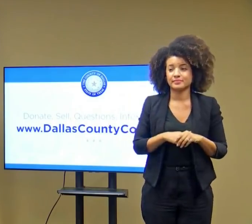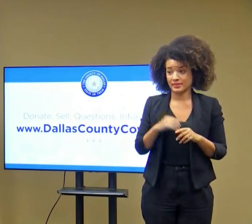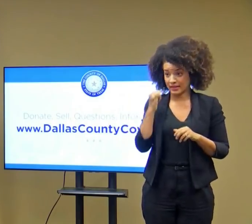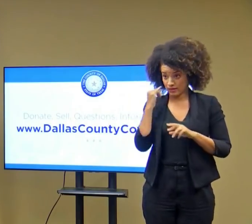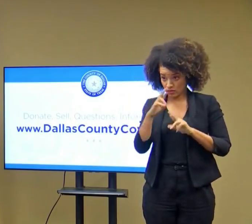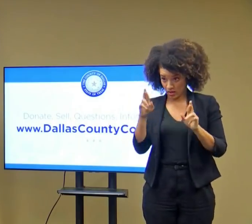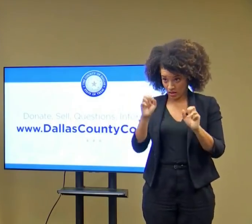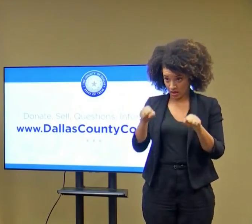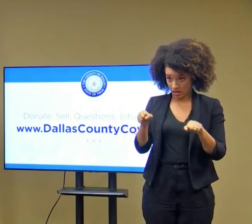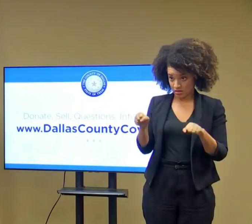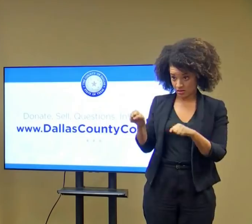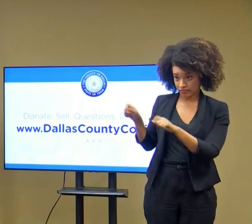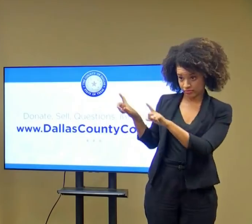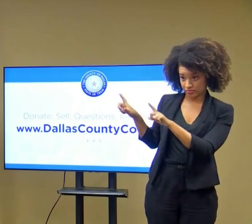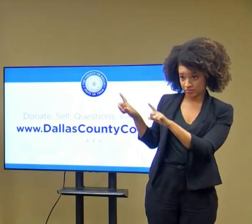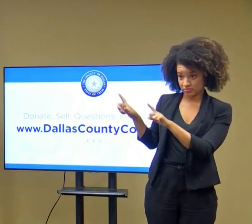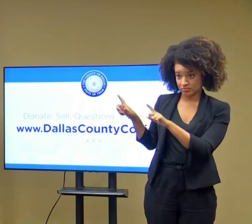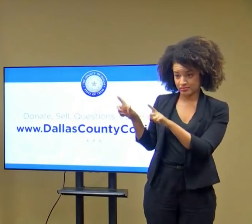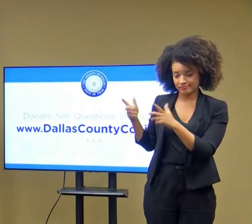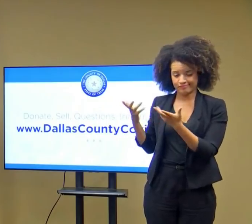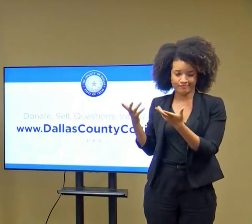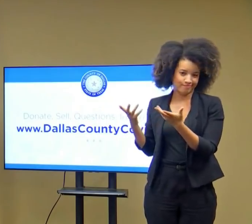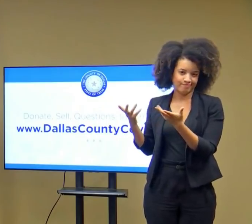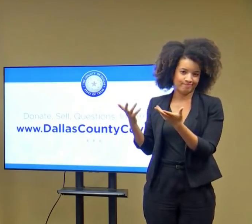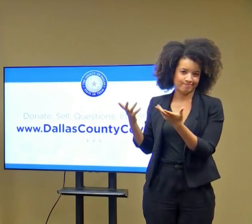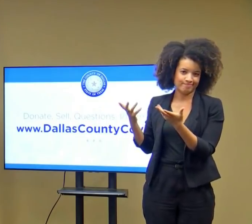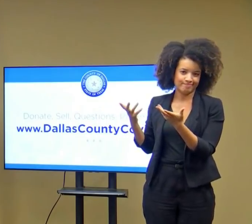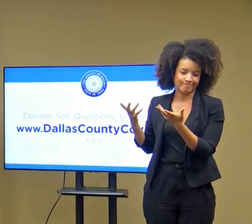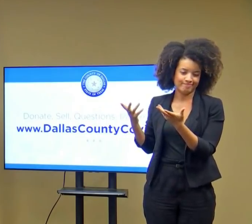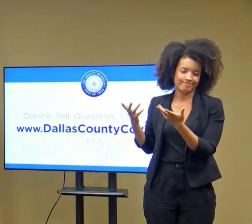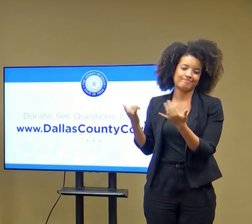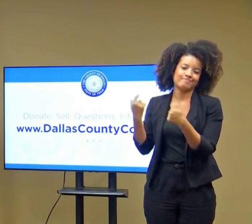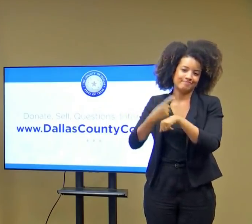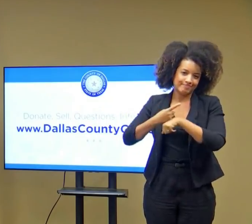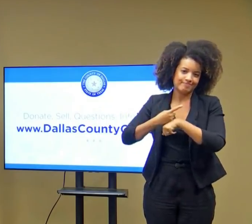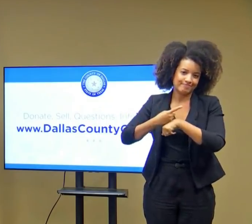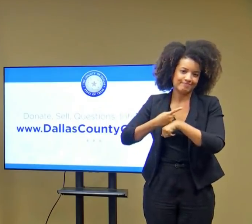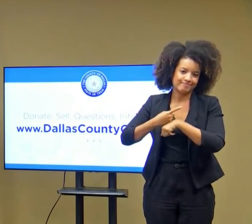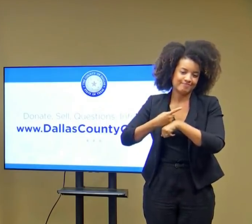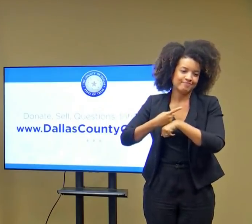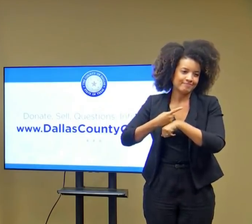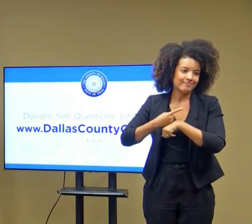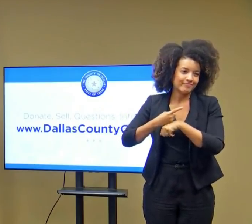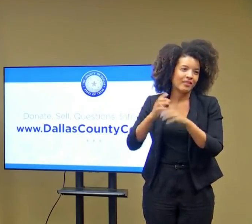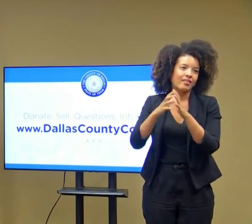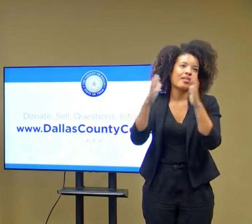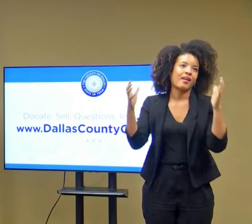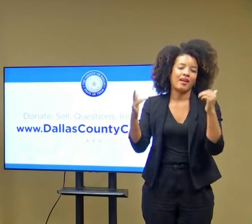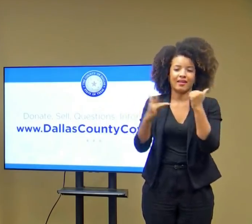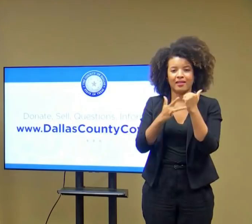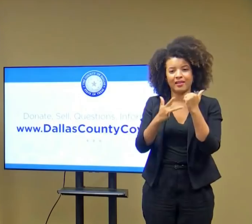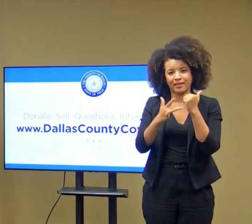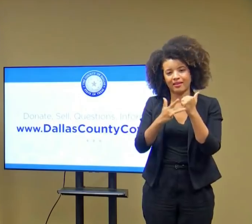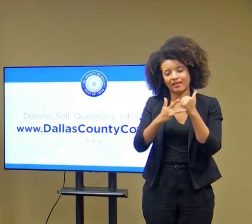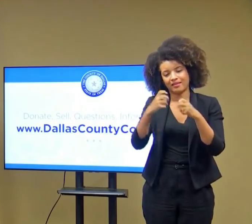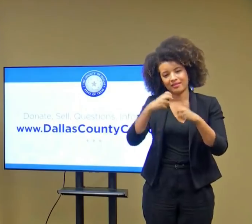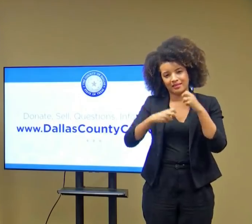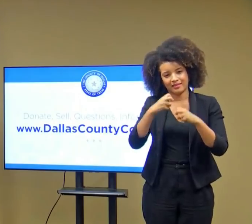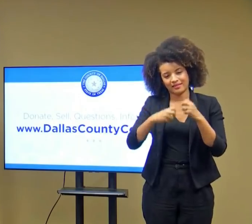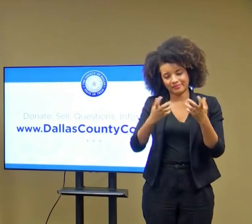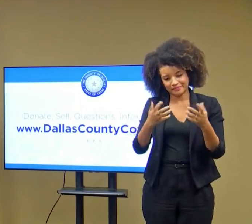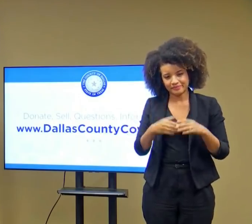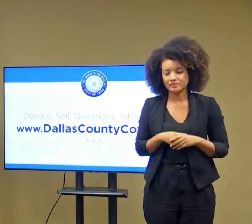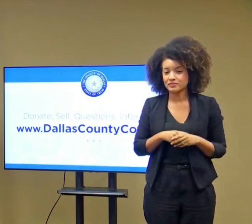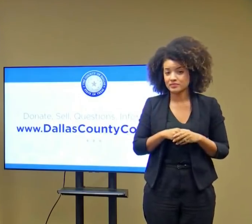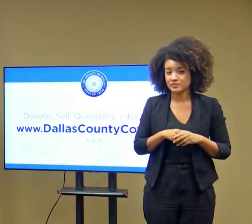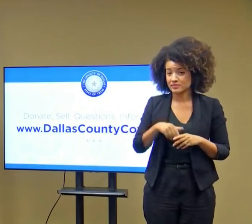me, and I don't know if they did because, like I said, we're having a ton of technical difficulty.